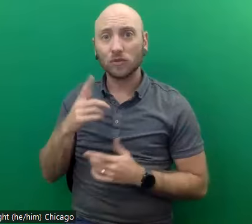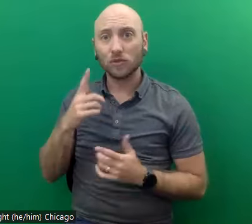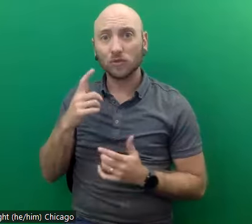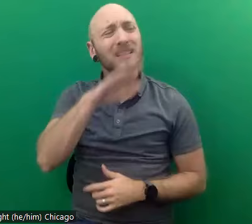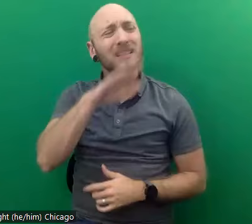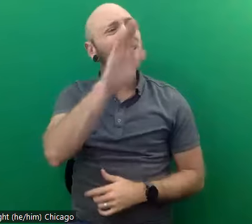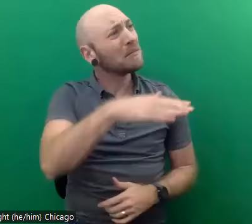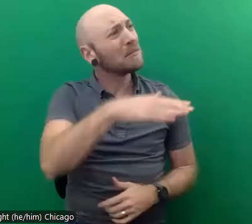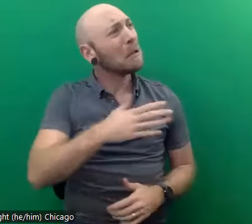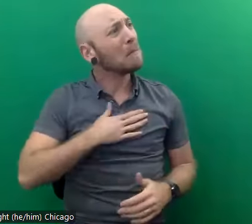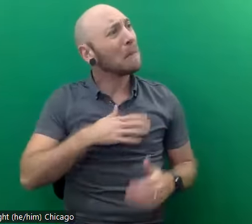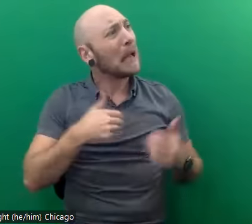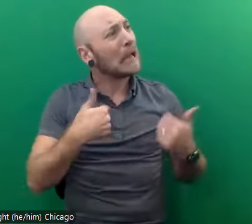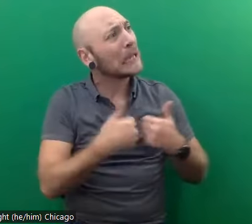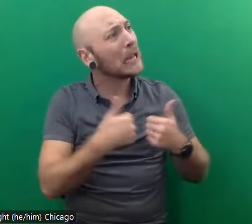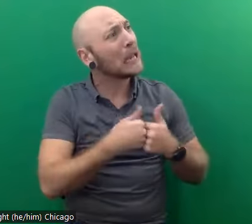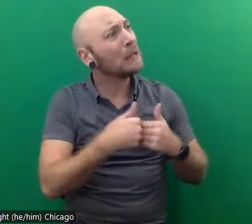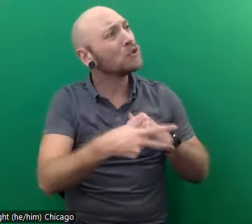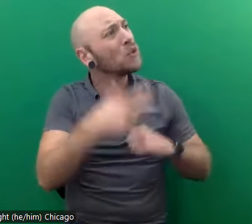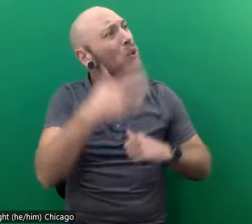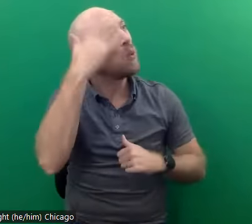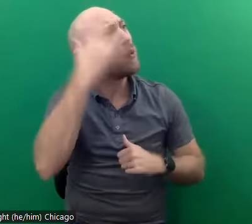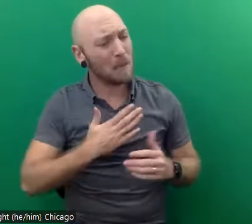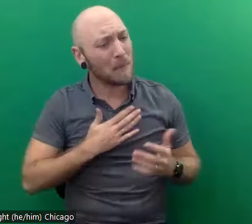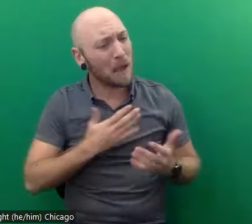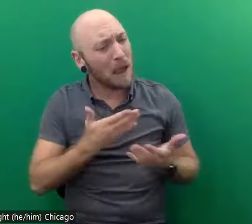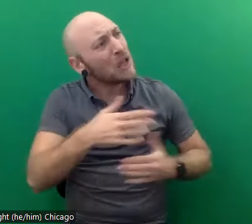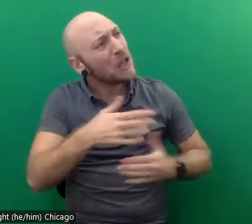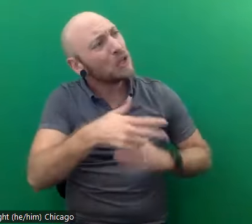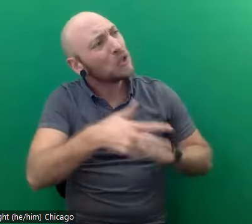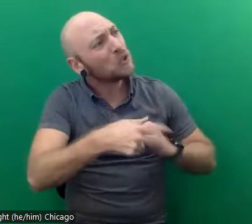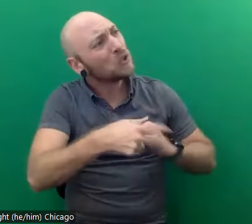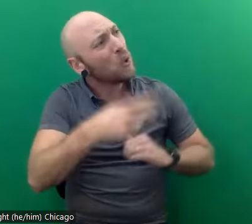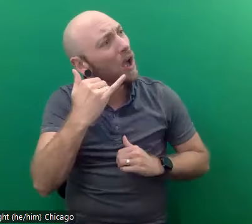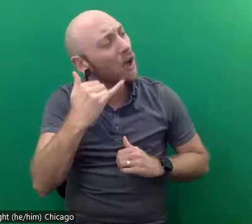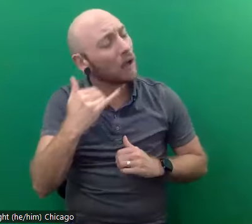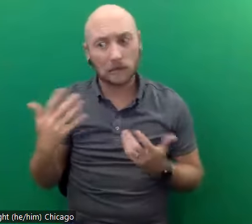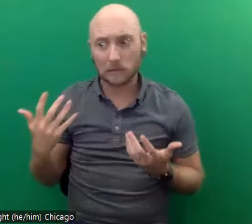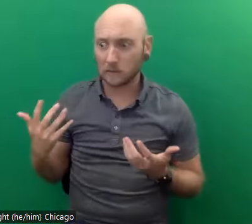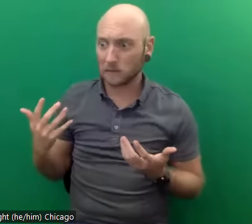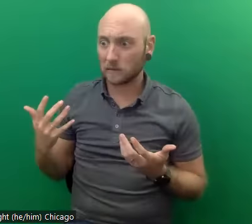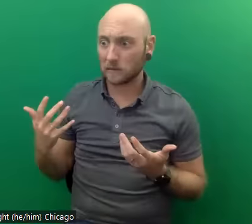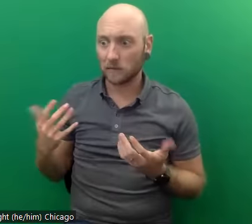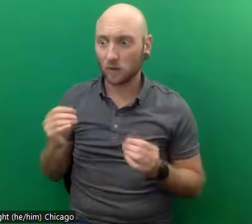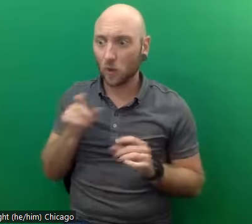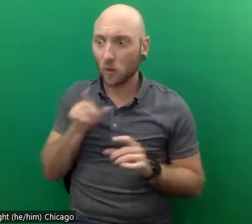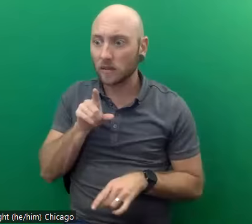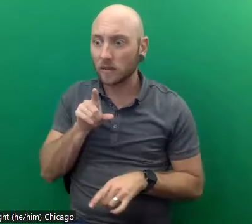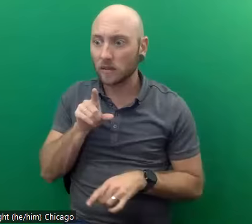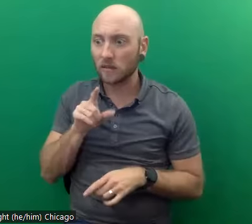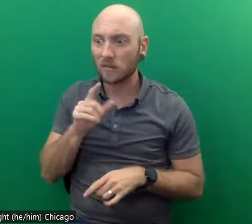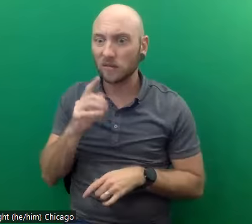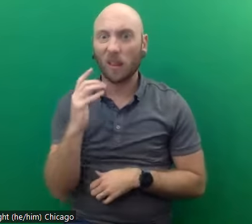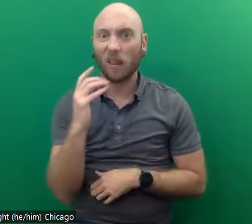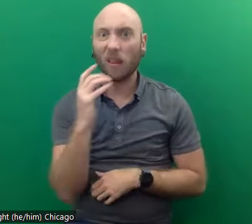games and all his electronics, and you have no answer for him but to turn around and walk away while he's crying his eyes out, you know, that's a really shitty